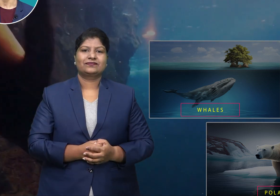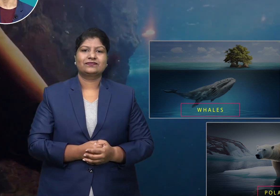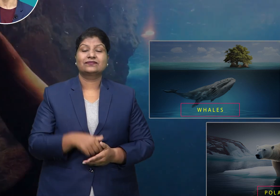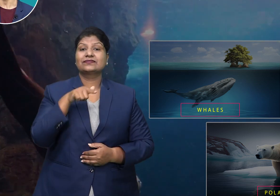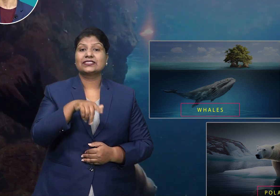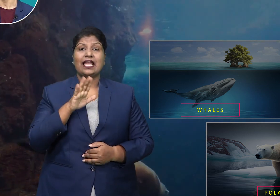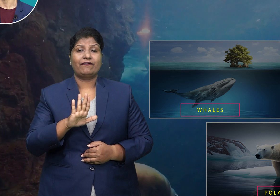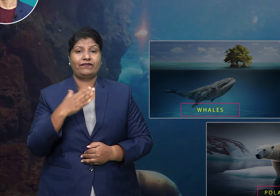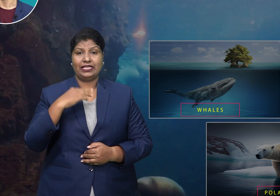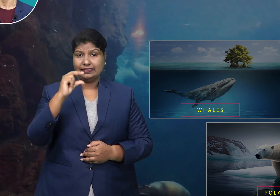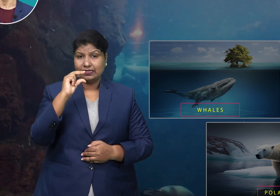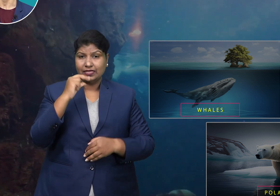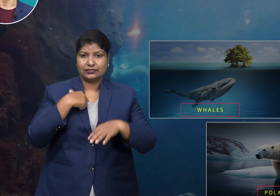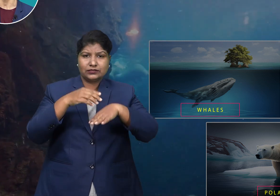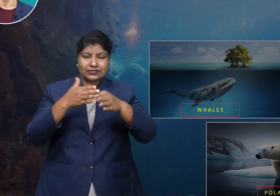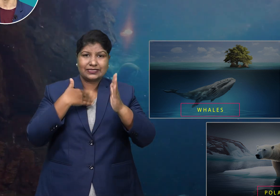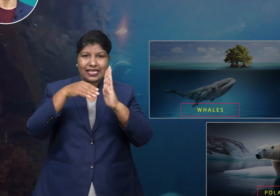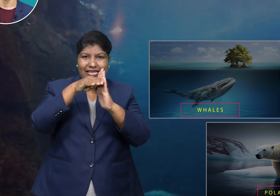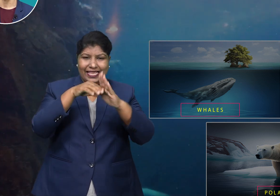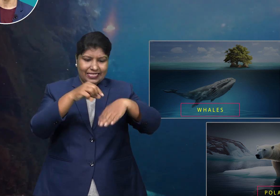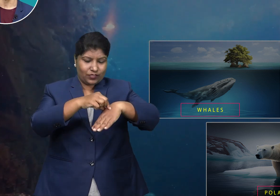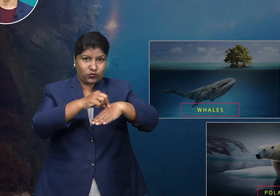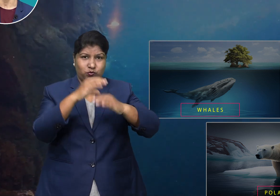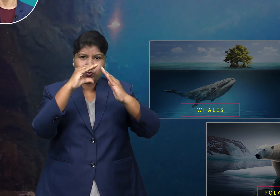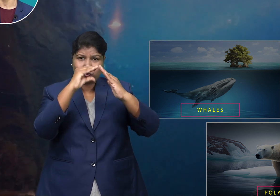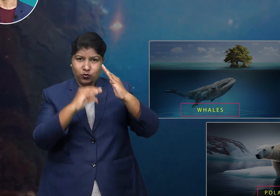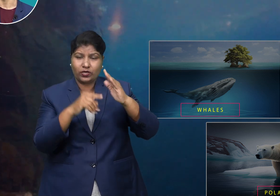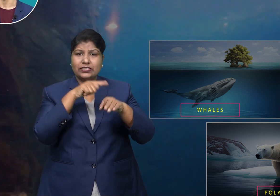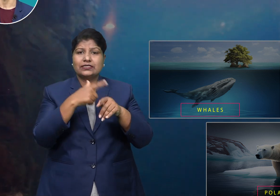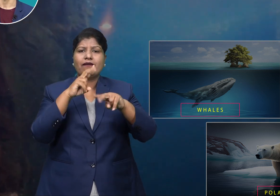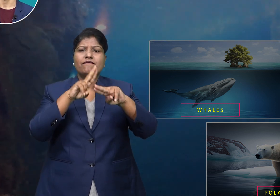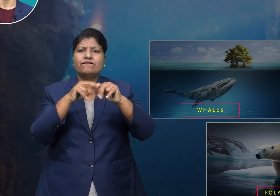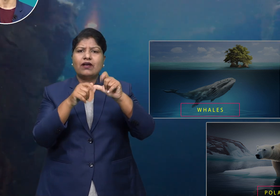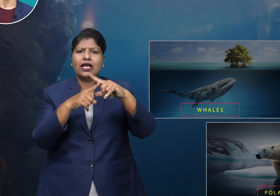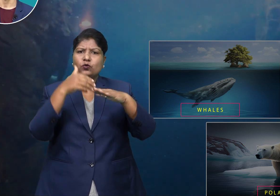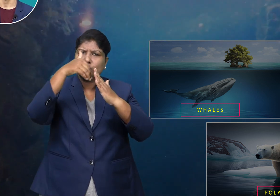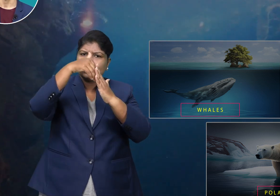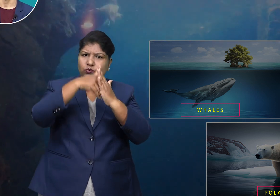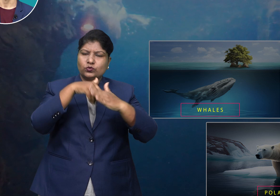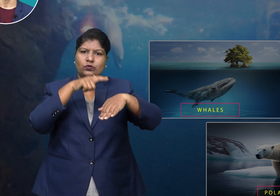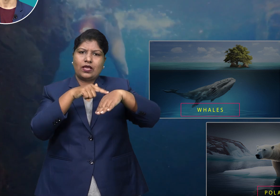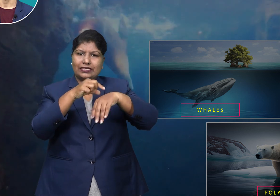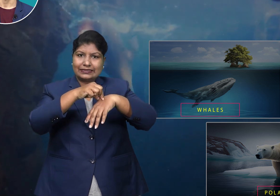They have a thick layer of fat deposited under their skin.